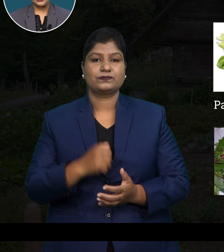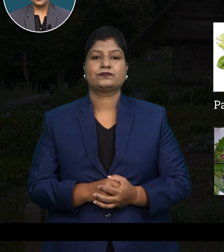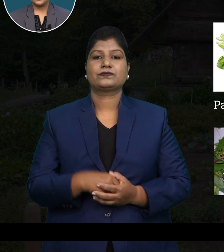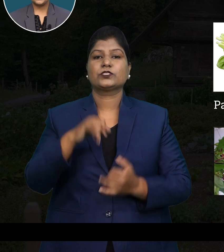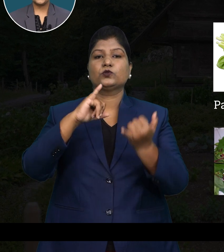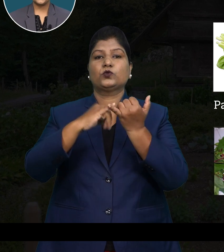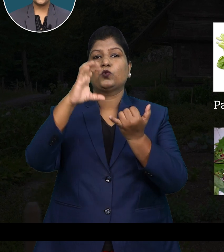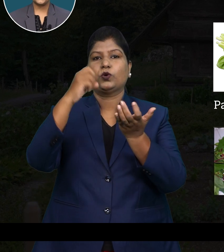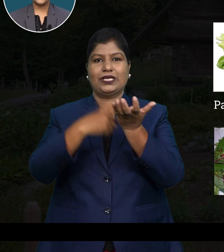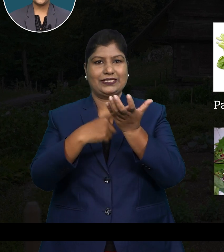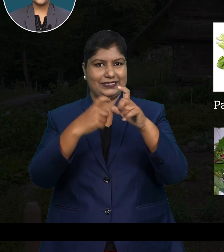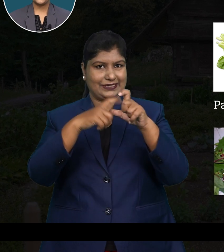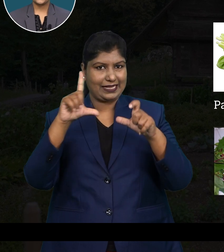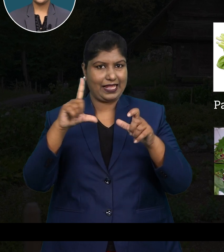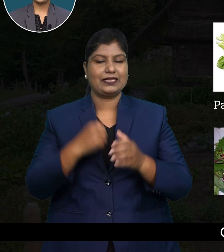sorrel,